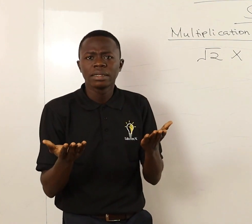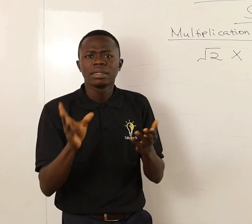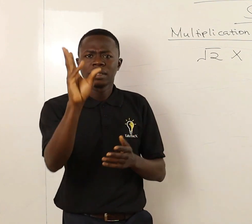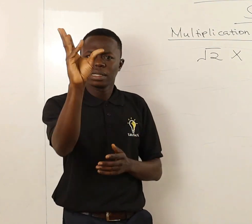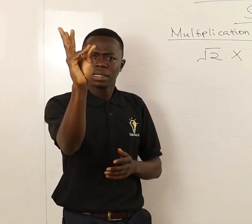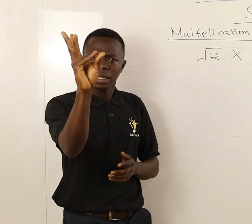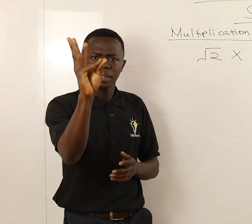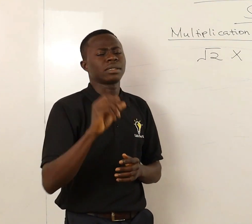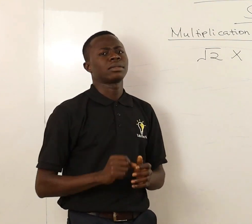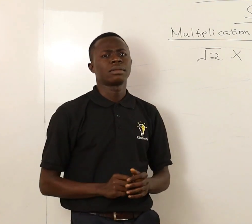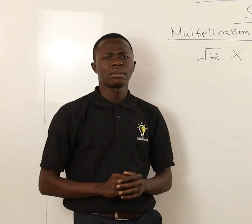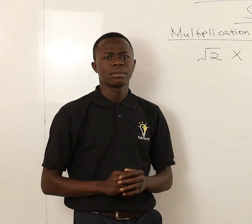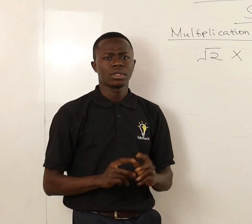will end up having